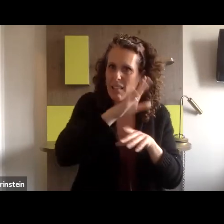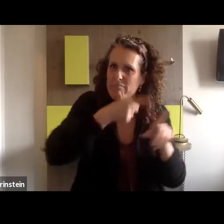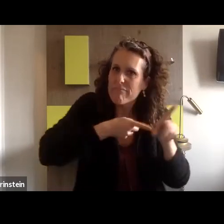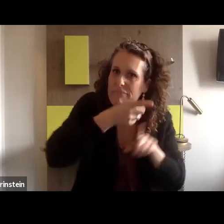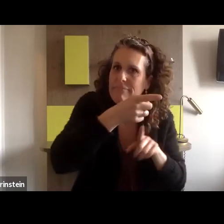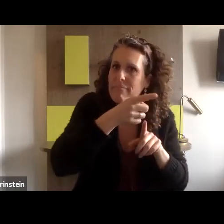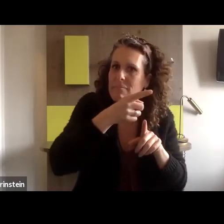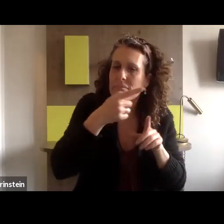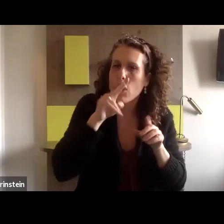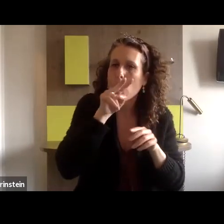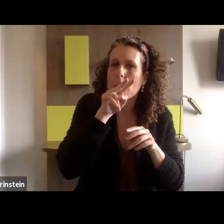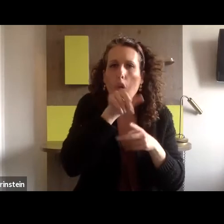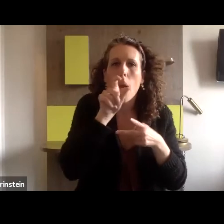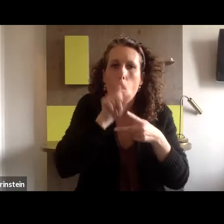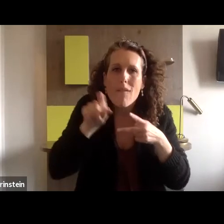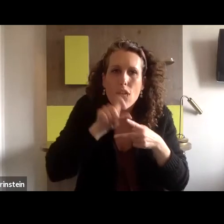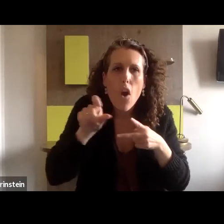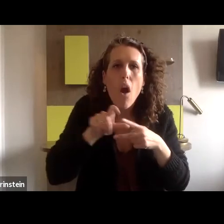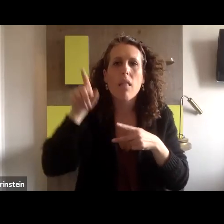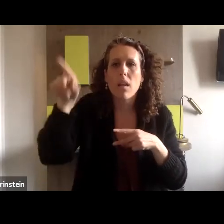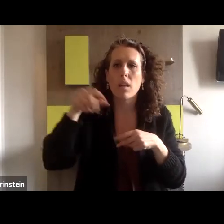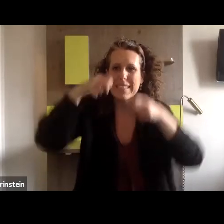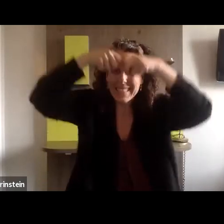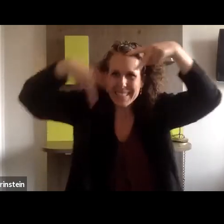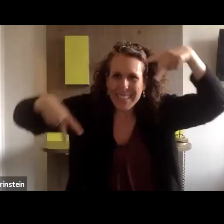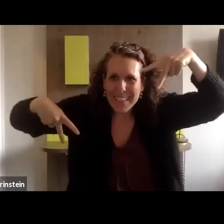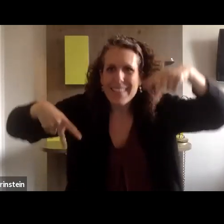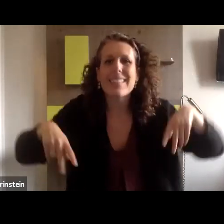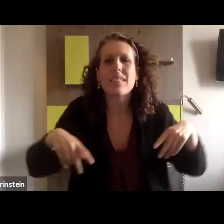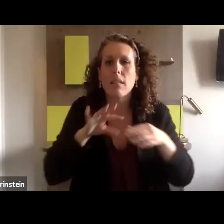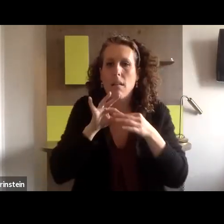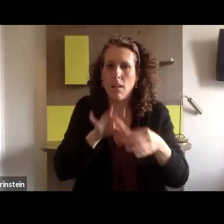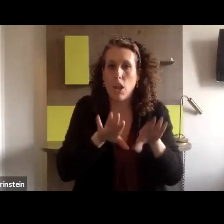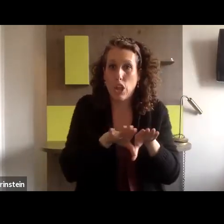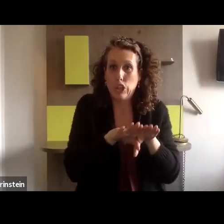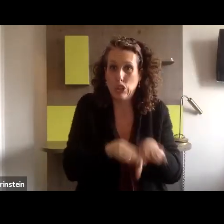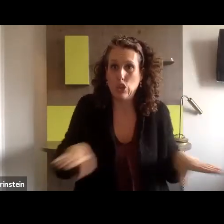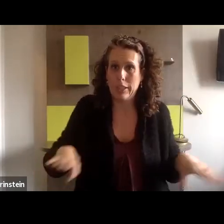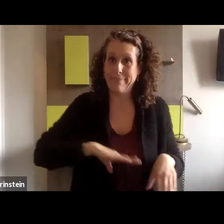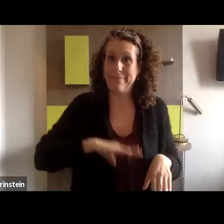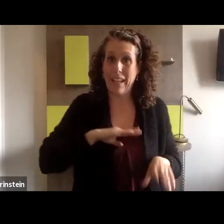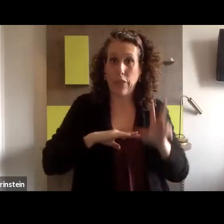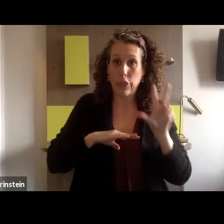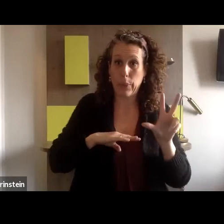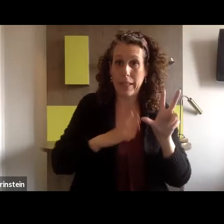of morphology and syntactic structures in children 3 to 11 years old.